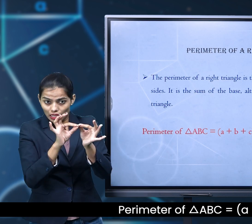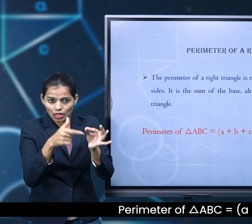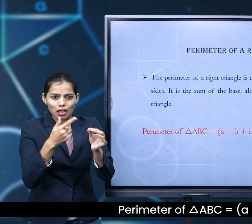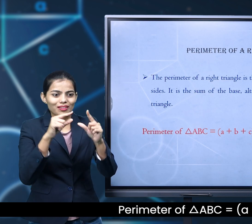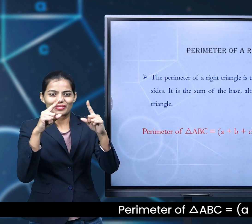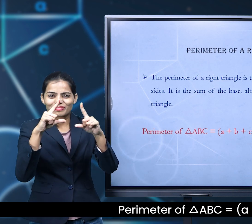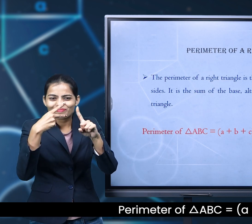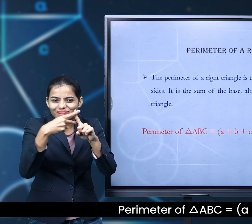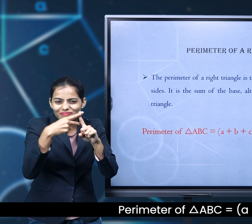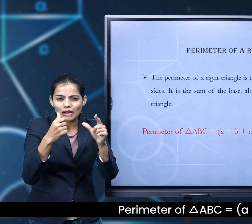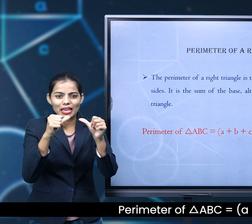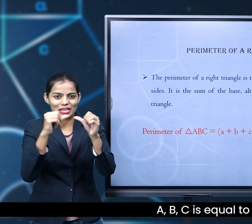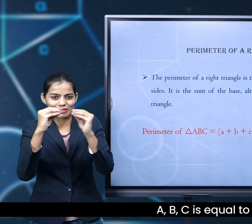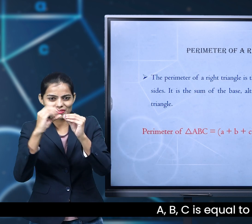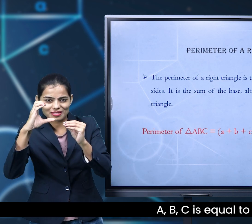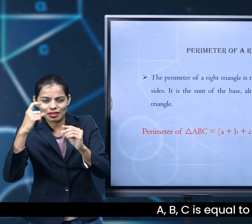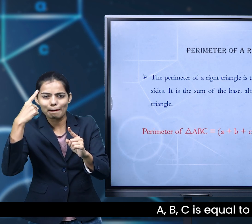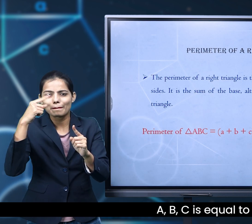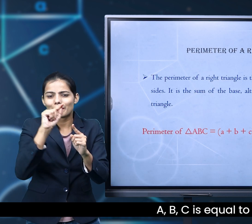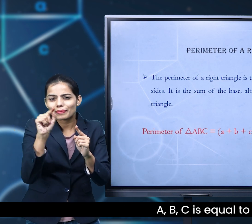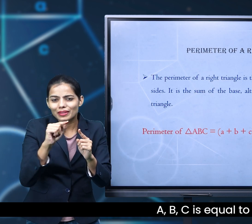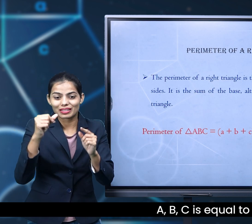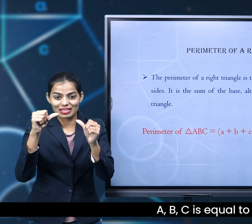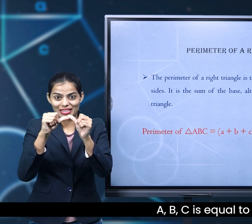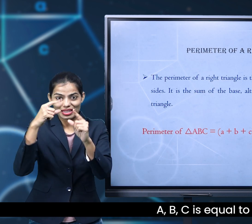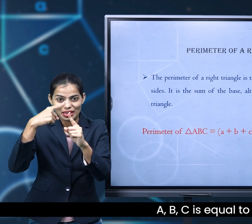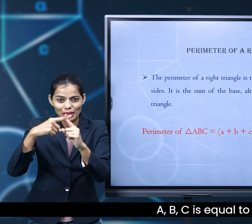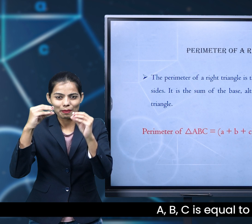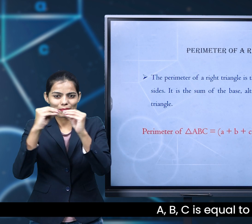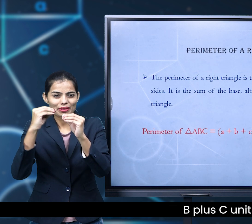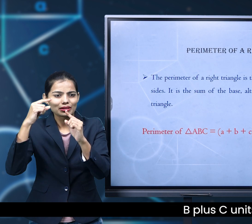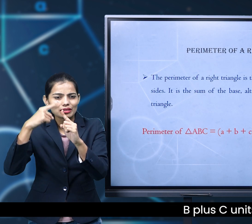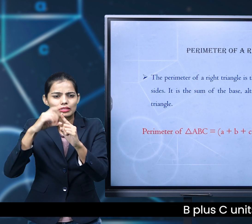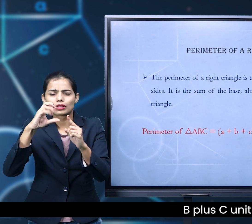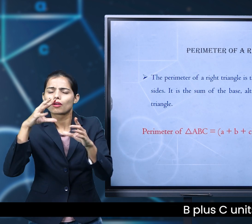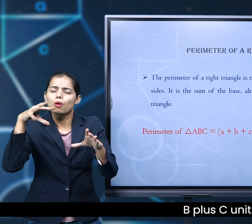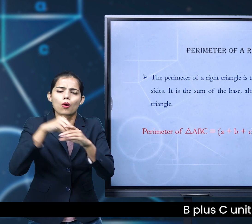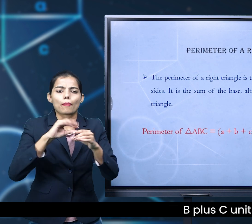Perimeter of a triangle ABC is equal to A plus B plus C